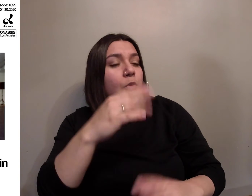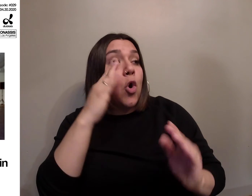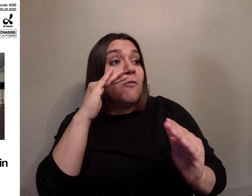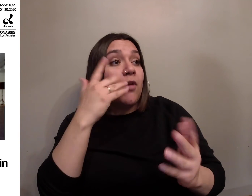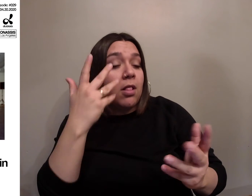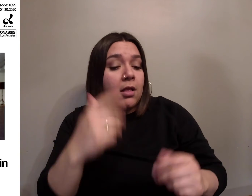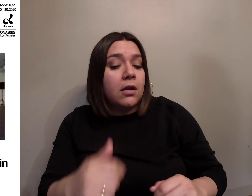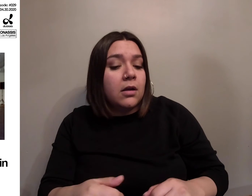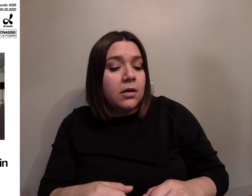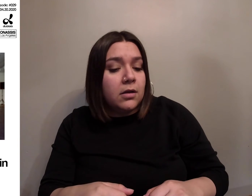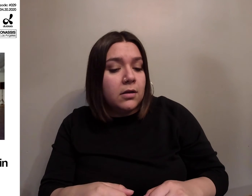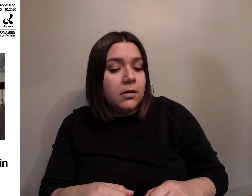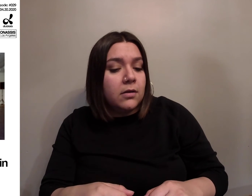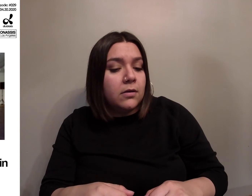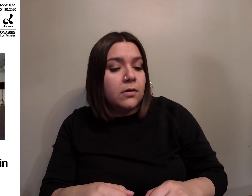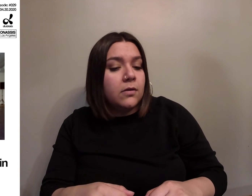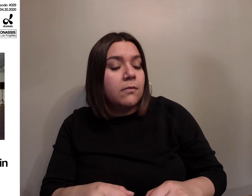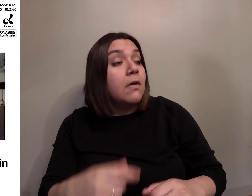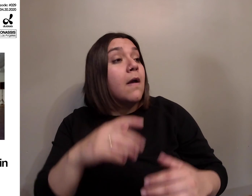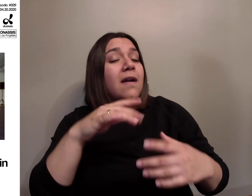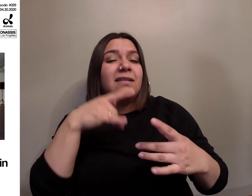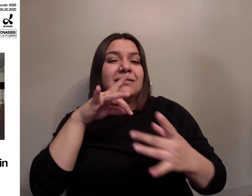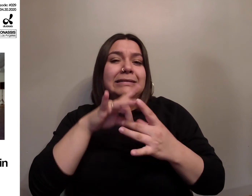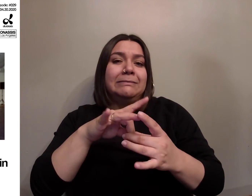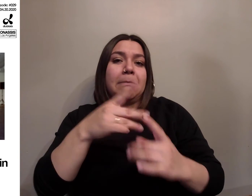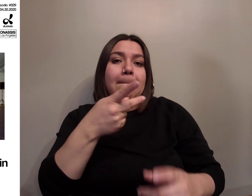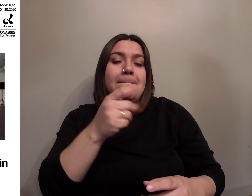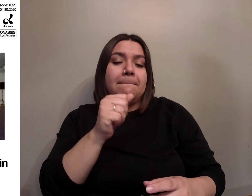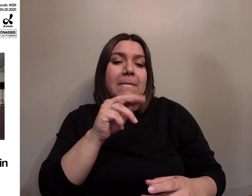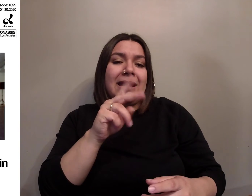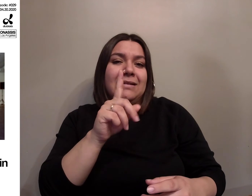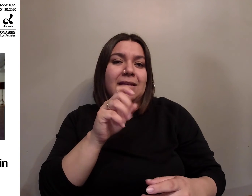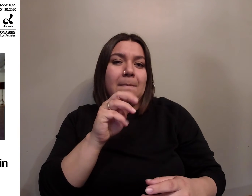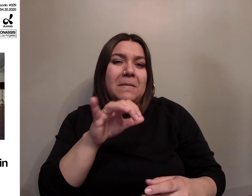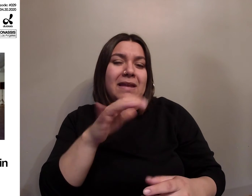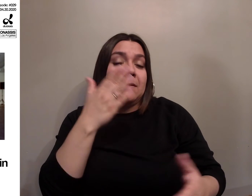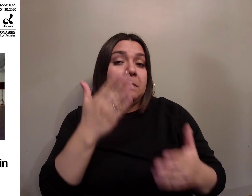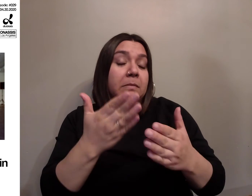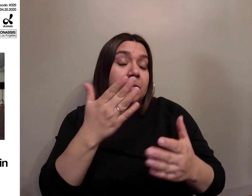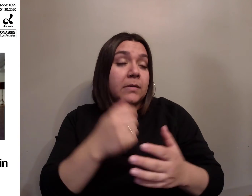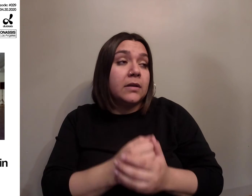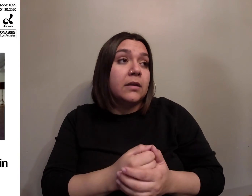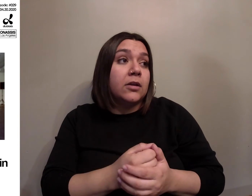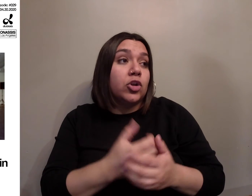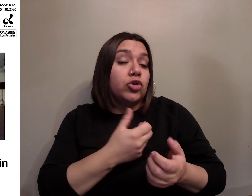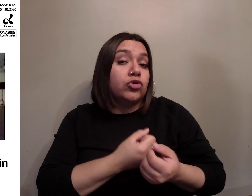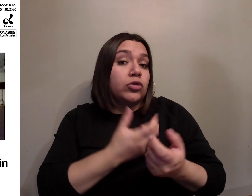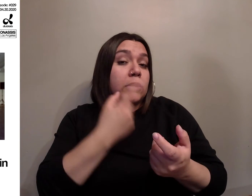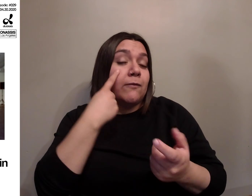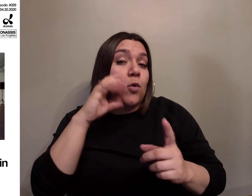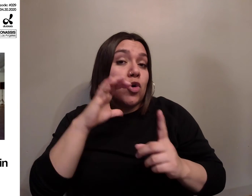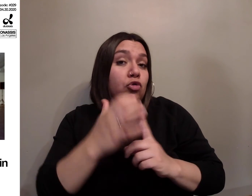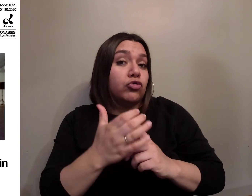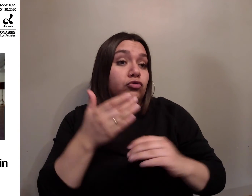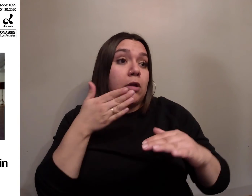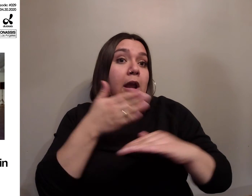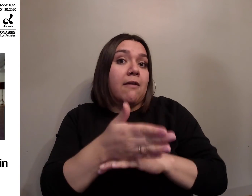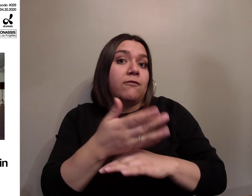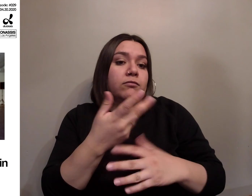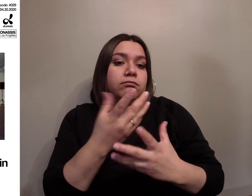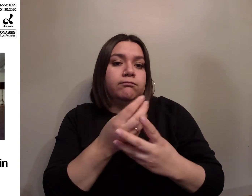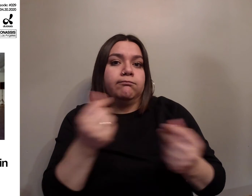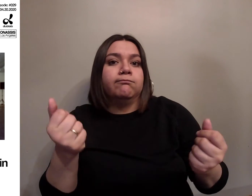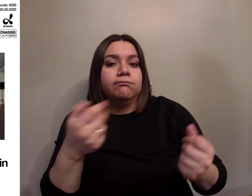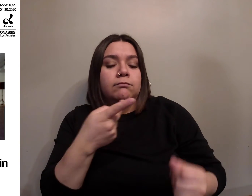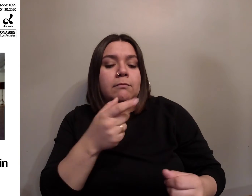it's solved in some way, if that makes any sense. What would that hope look like? What